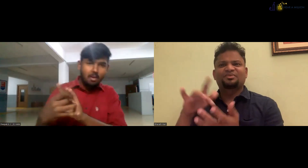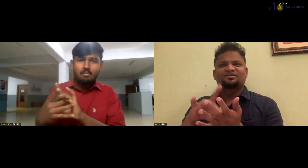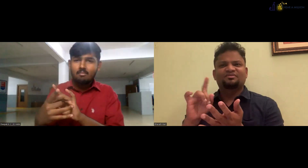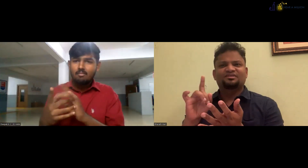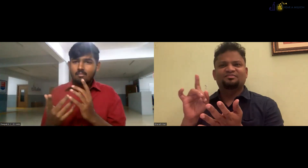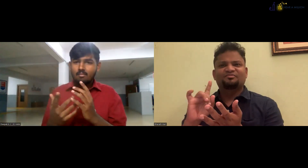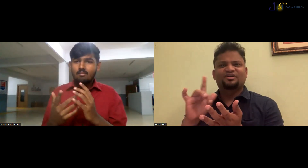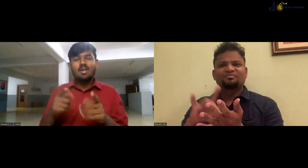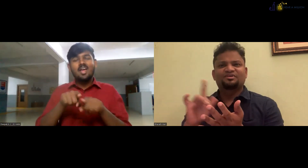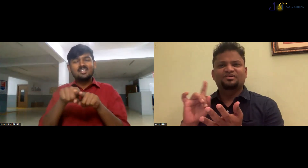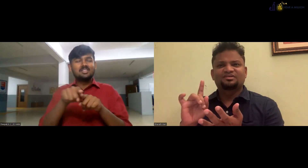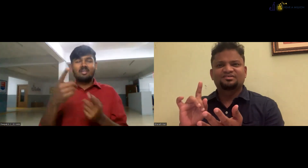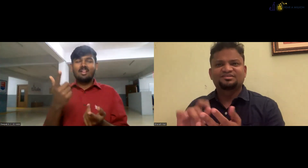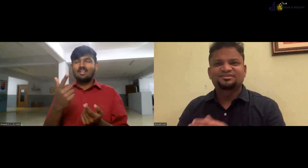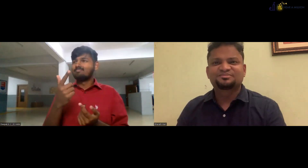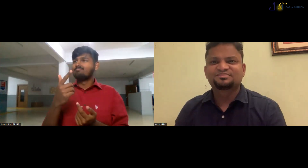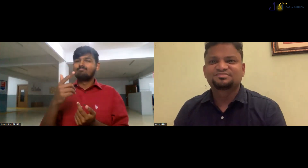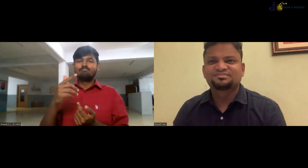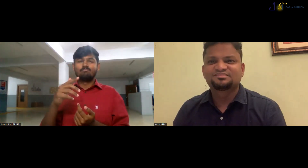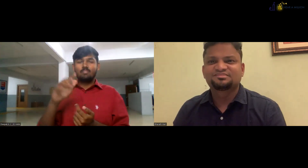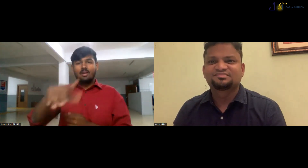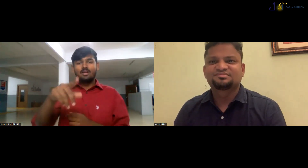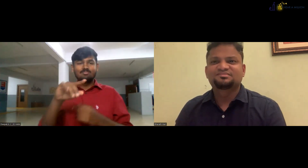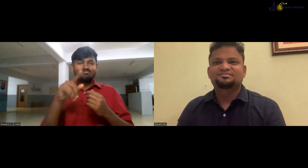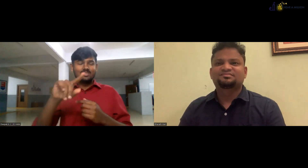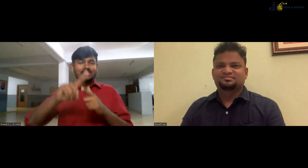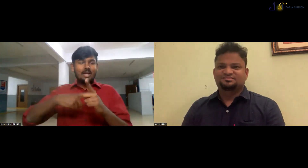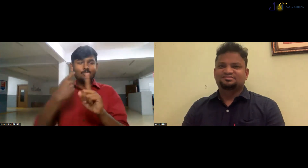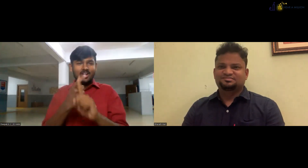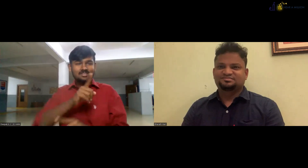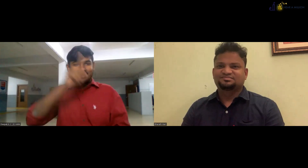with the animals as well. About which place you're talking?